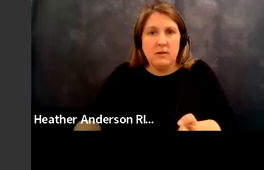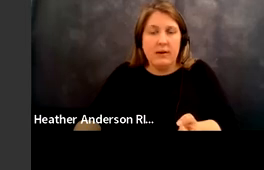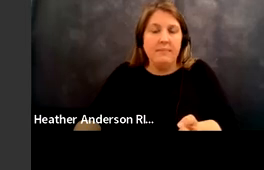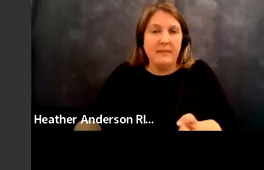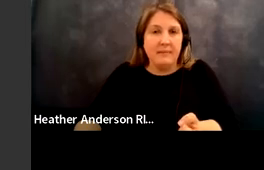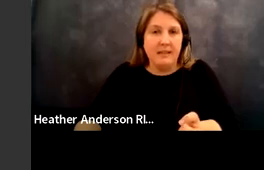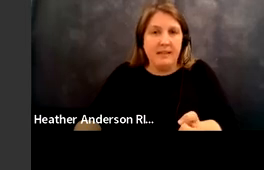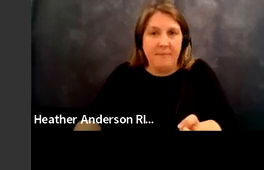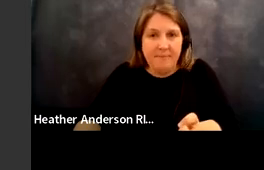Okay, seems like not.